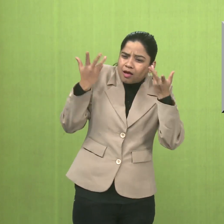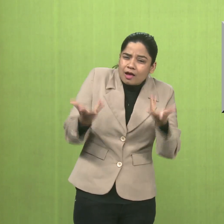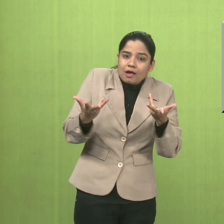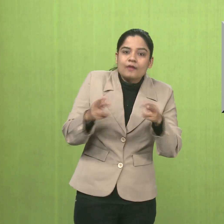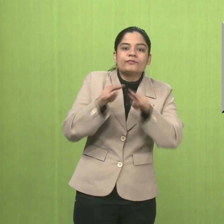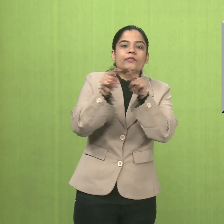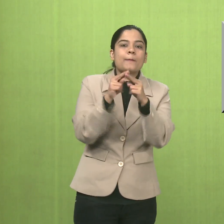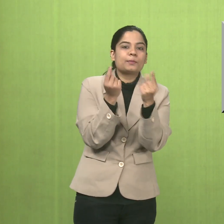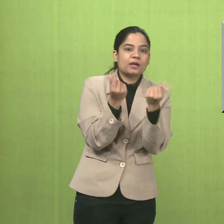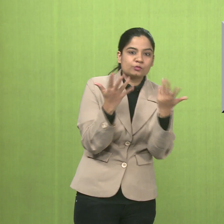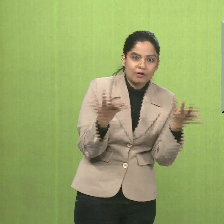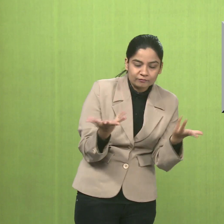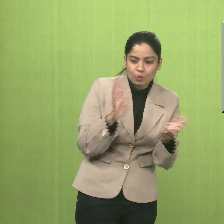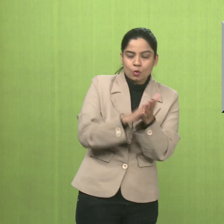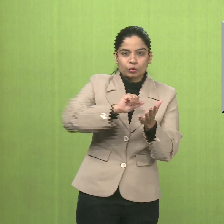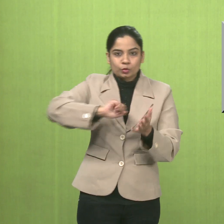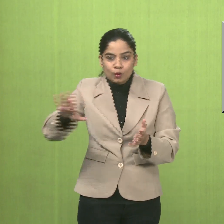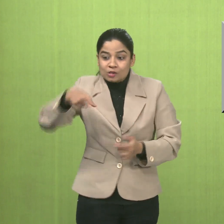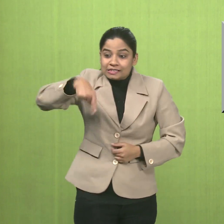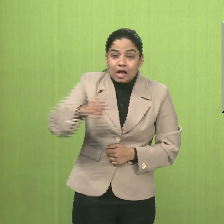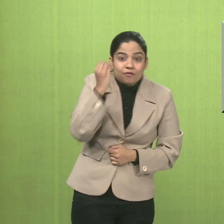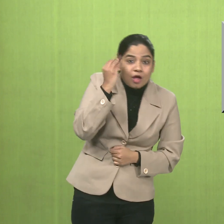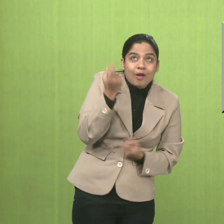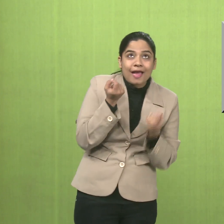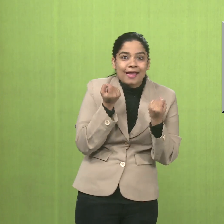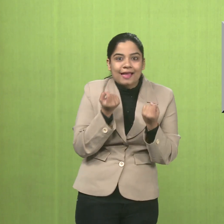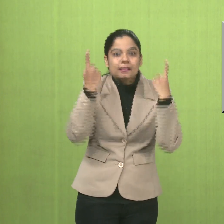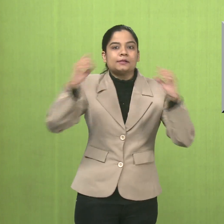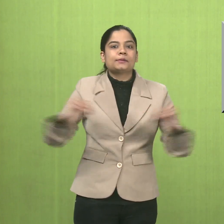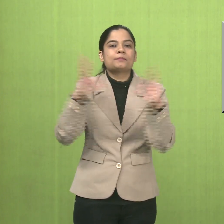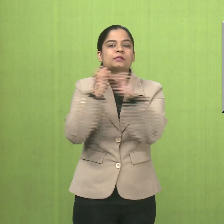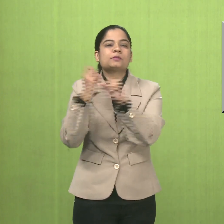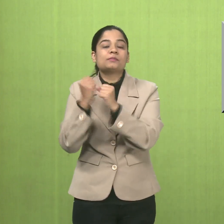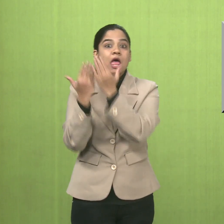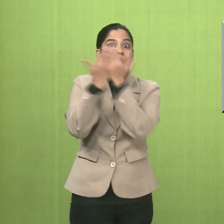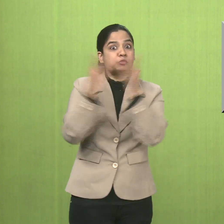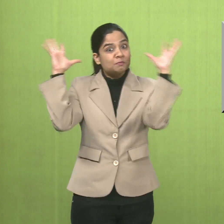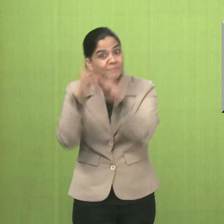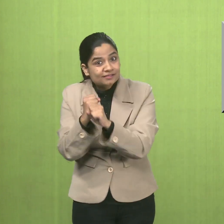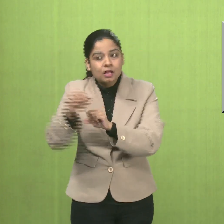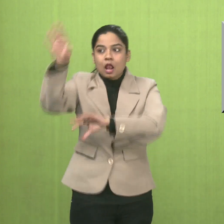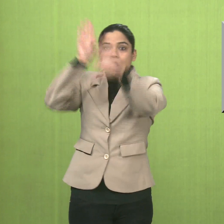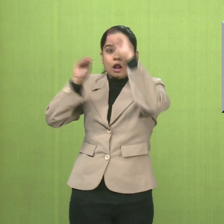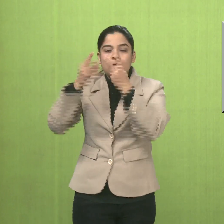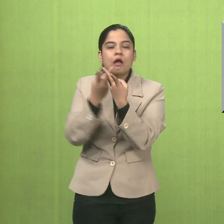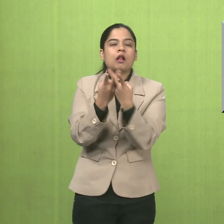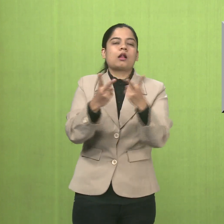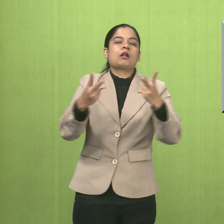these problems. It could be because of poverty, they are abandoned, or they are not educated, they are not going